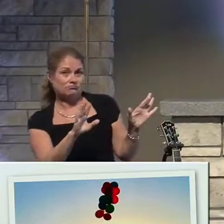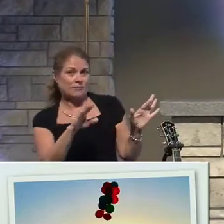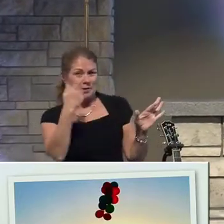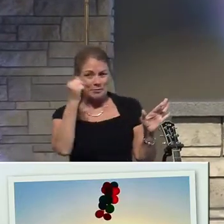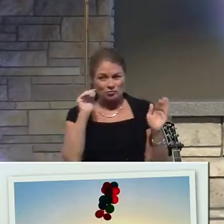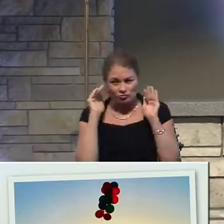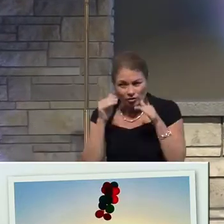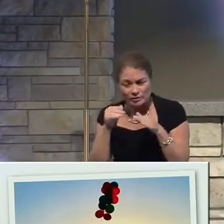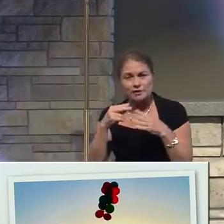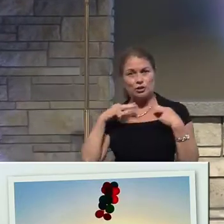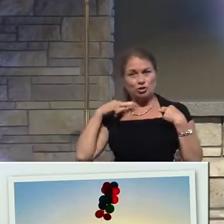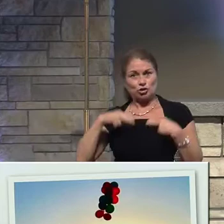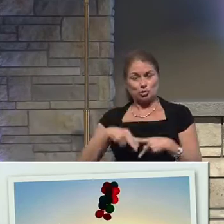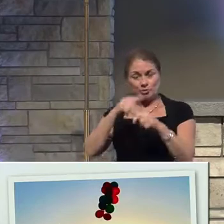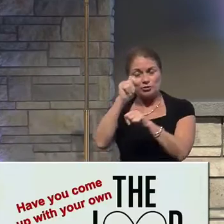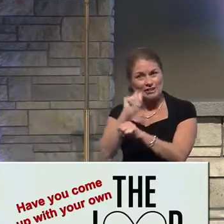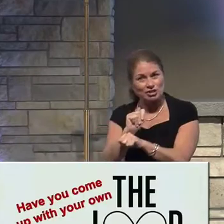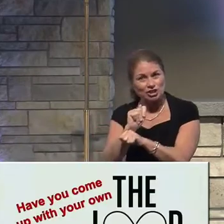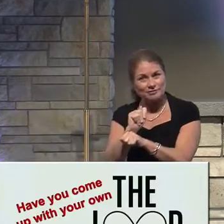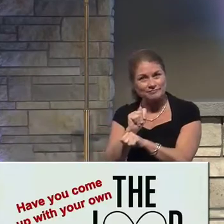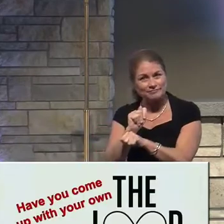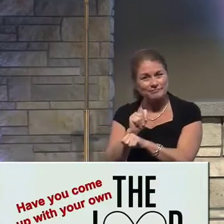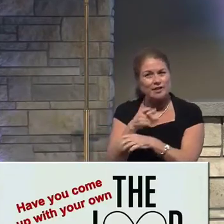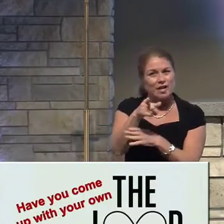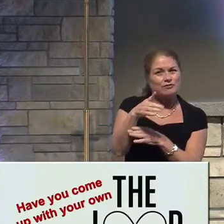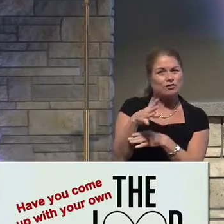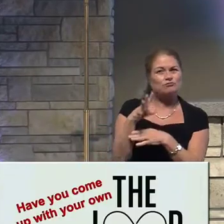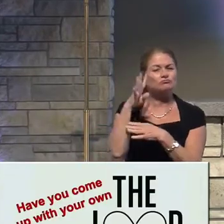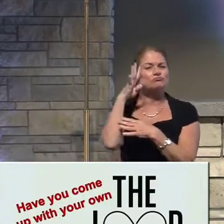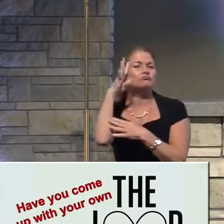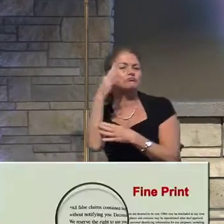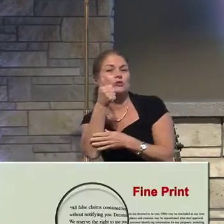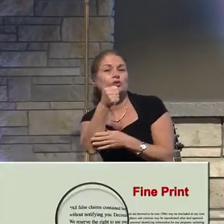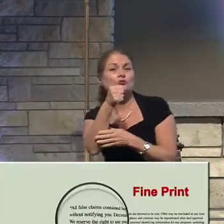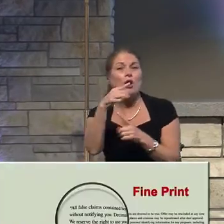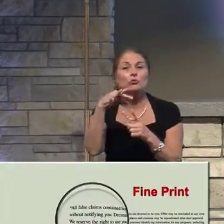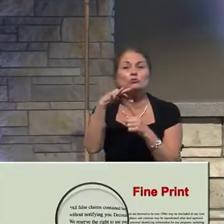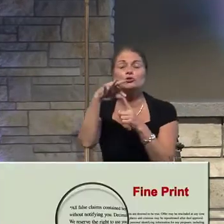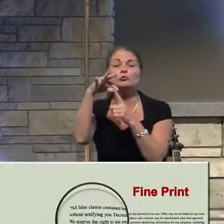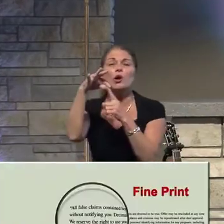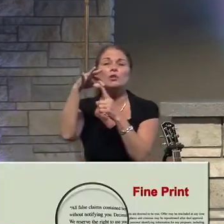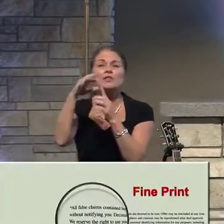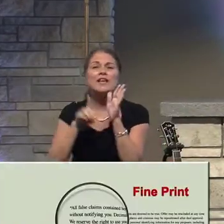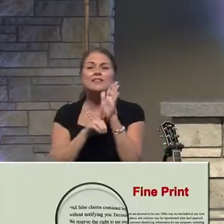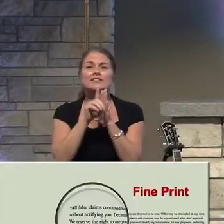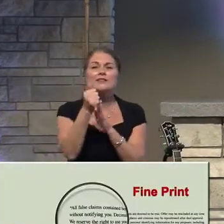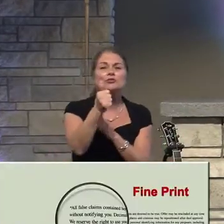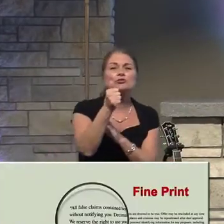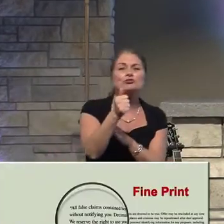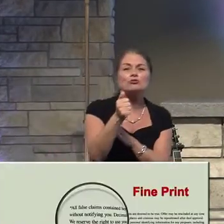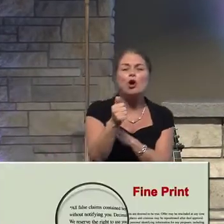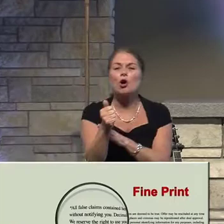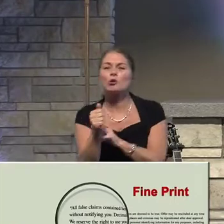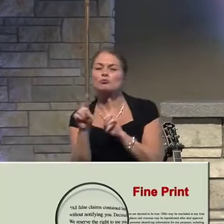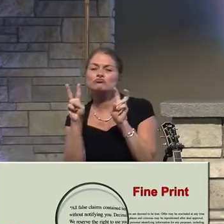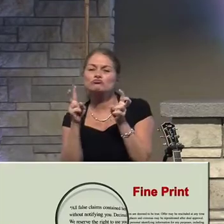tradition? Have you come up with your own loopholes? Have you developed your own fine